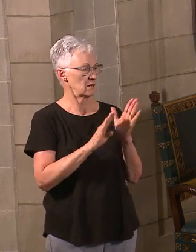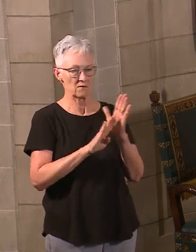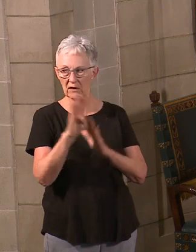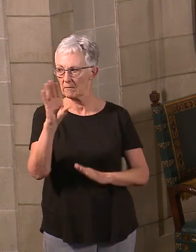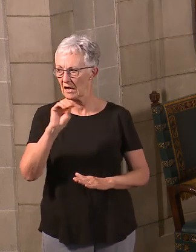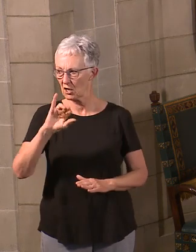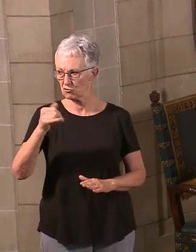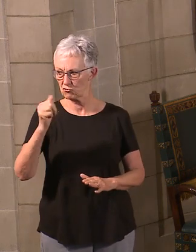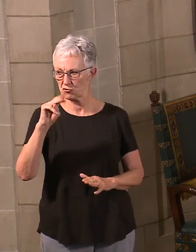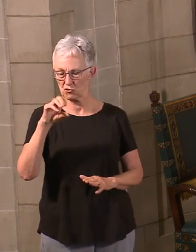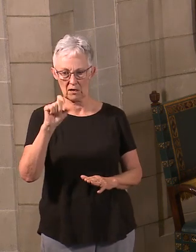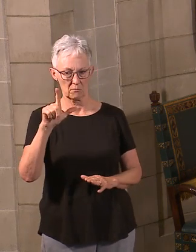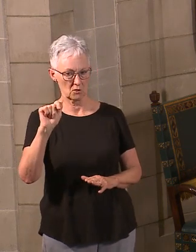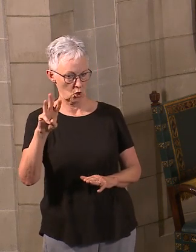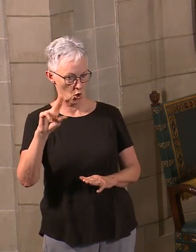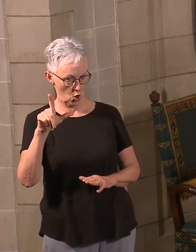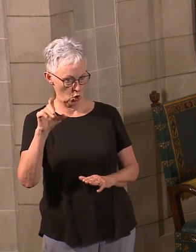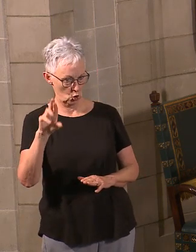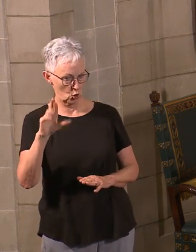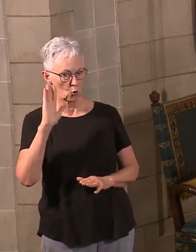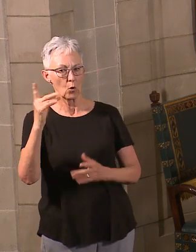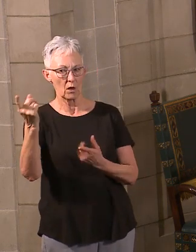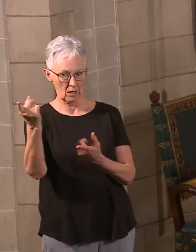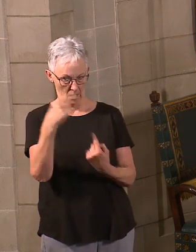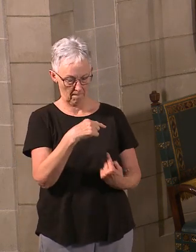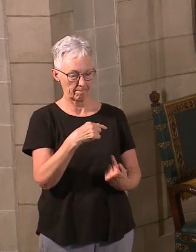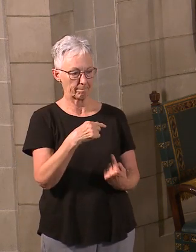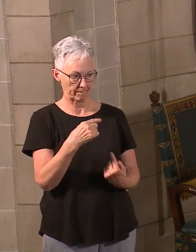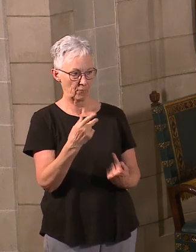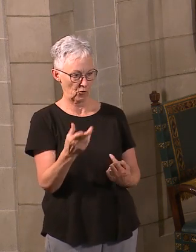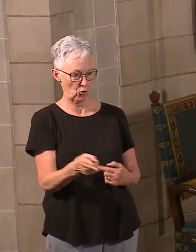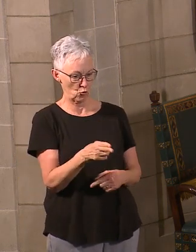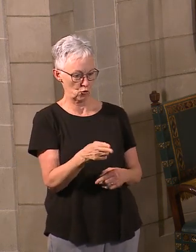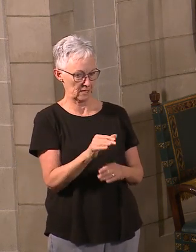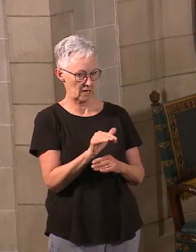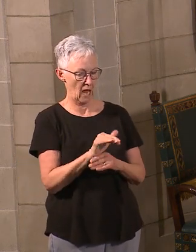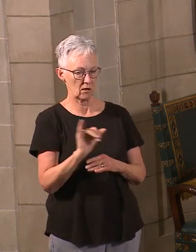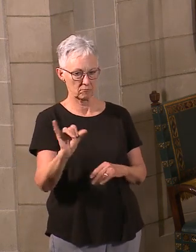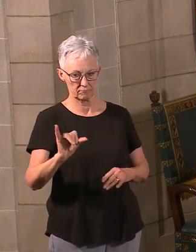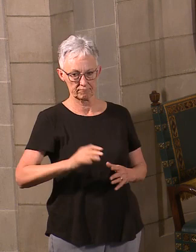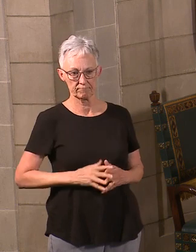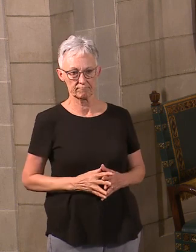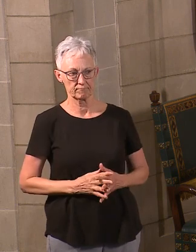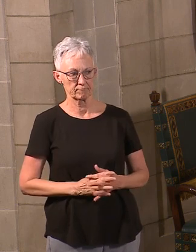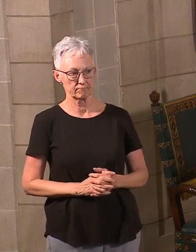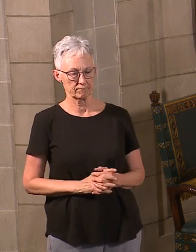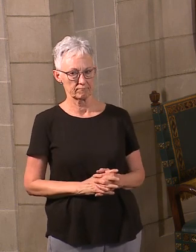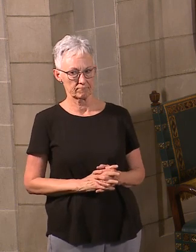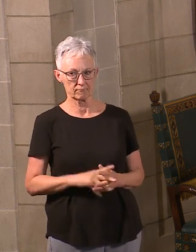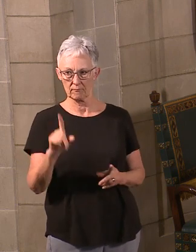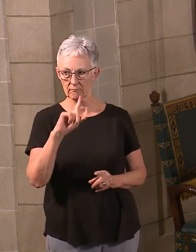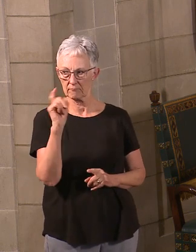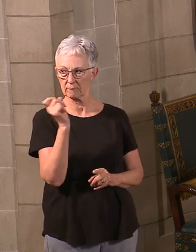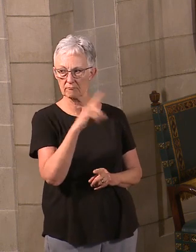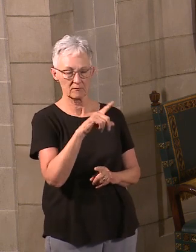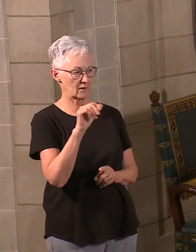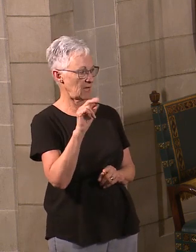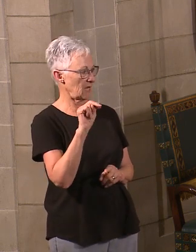right? Dr. Lawler's on there too? Thursday night as well. So we got our questions here, starting off with Andrew